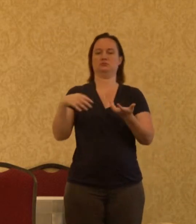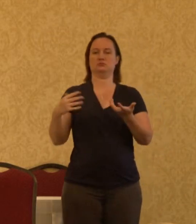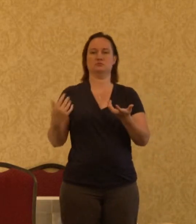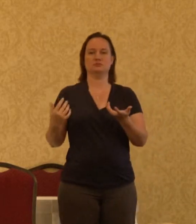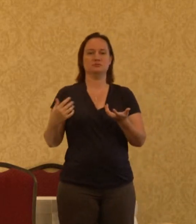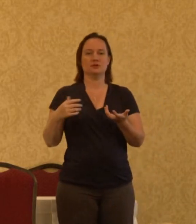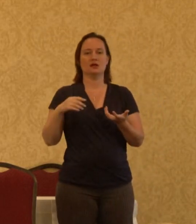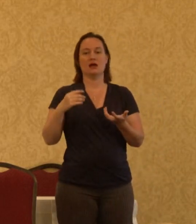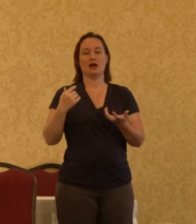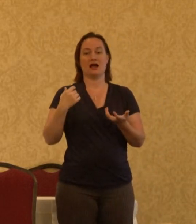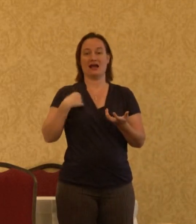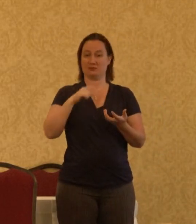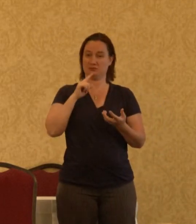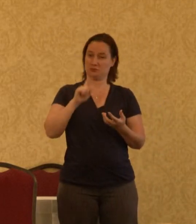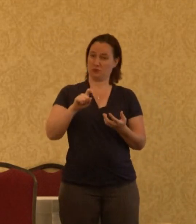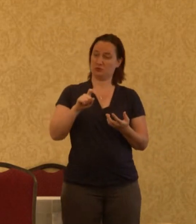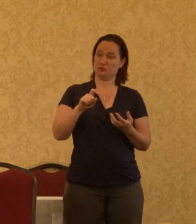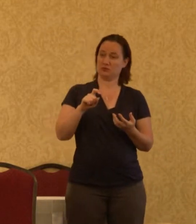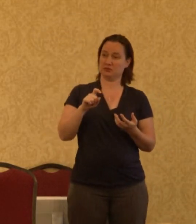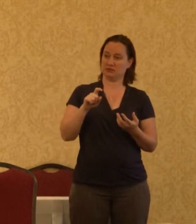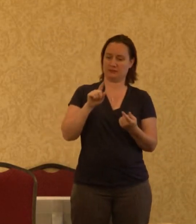the